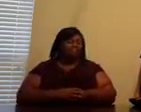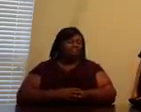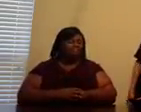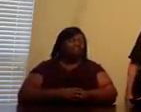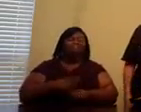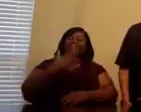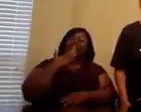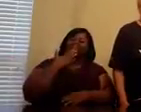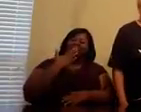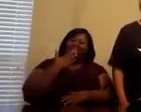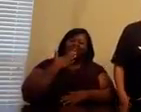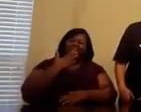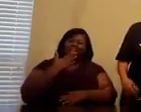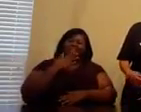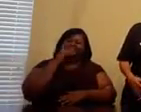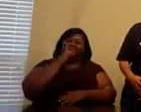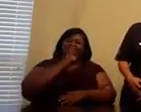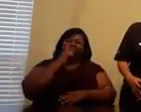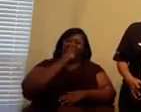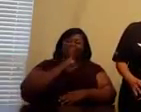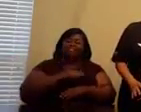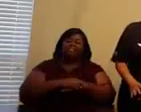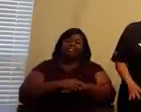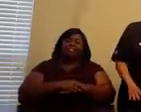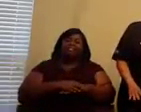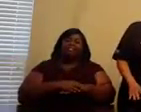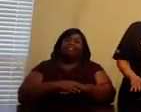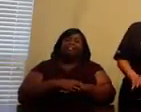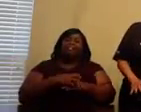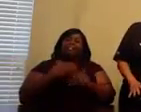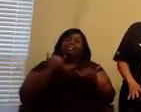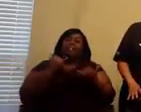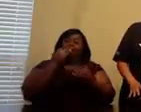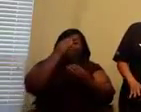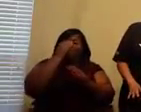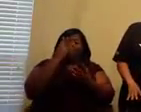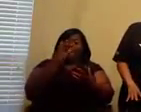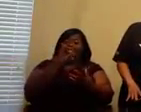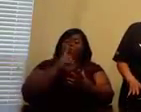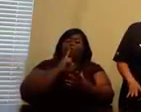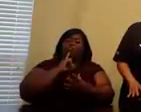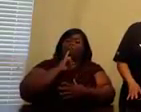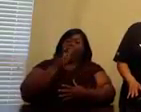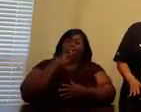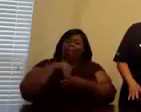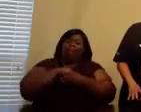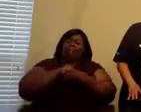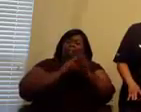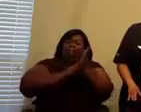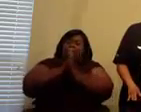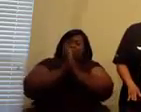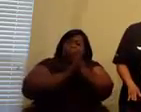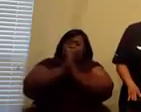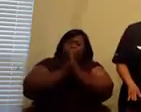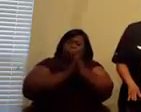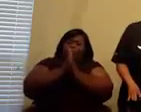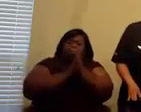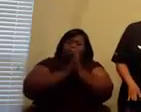Thank you, Latoya. I just want to let you know that the reason why I'm so passionate about this awareness